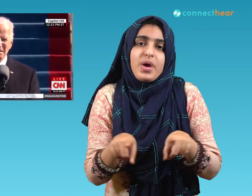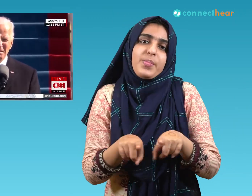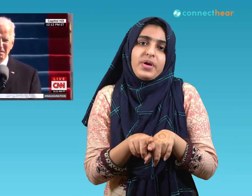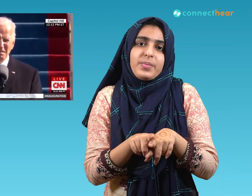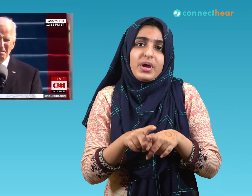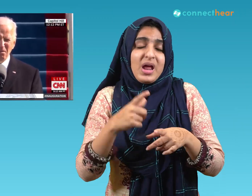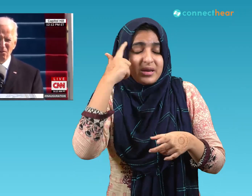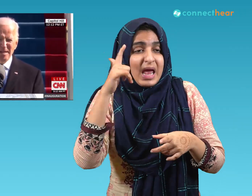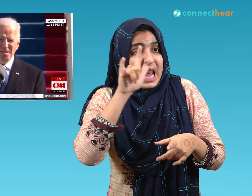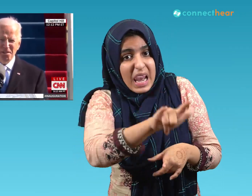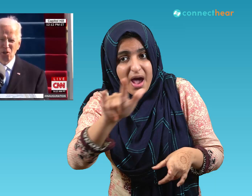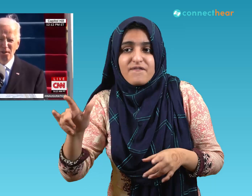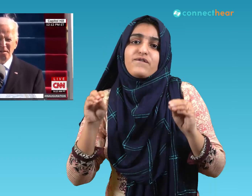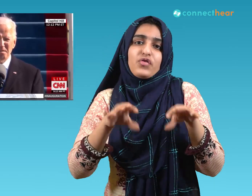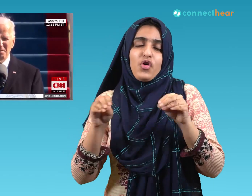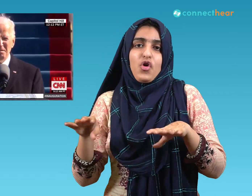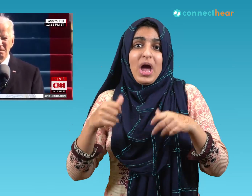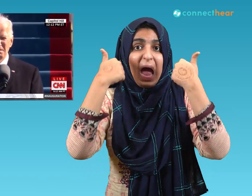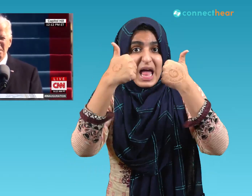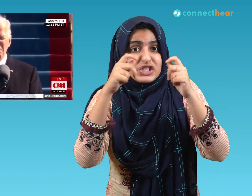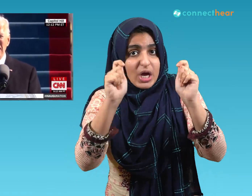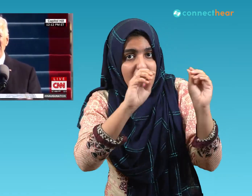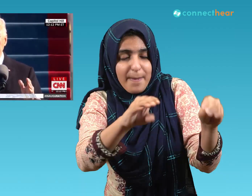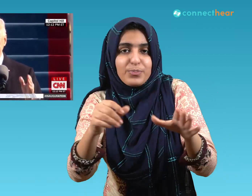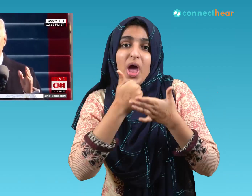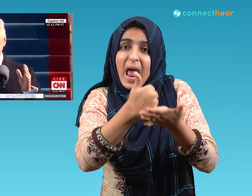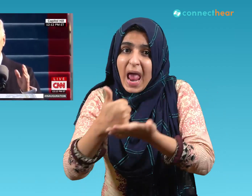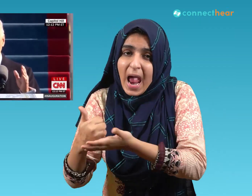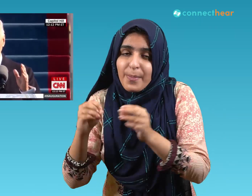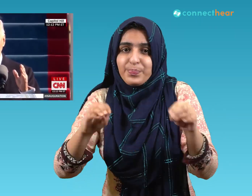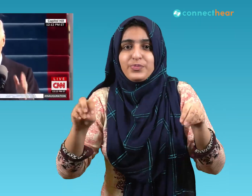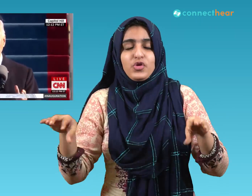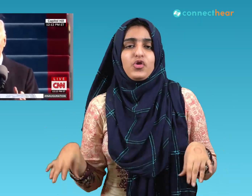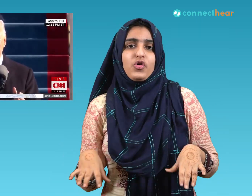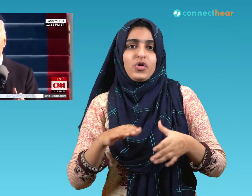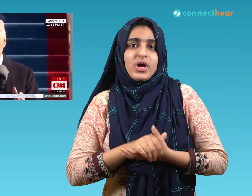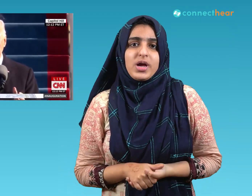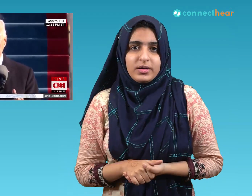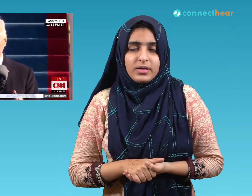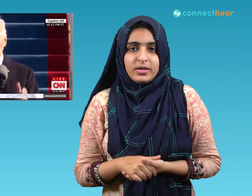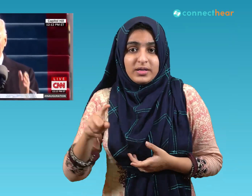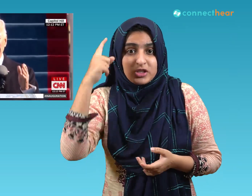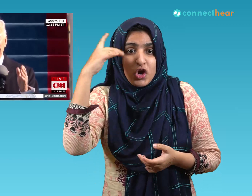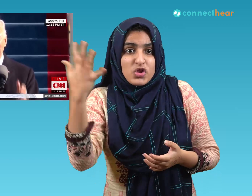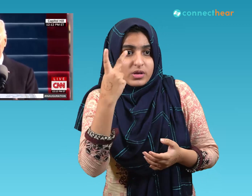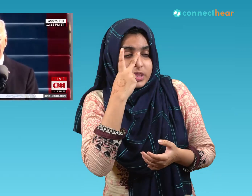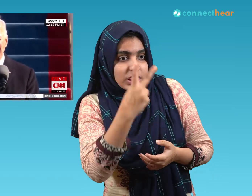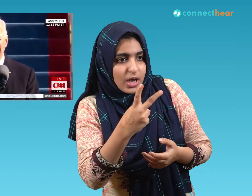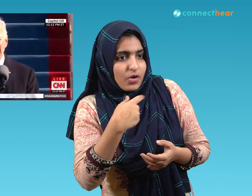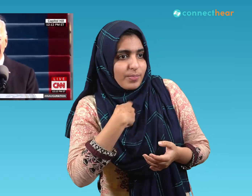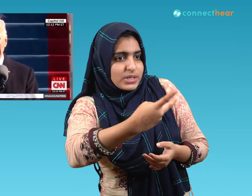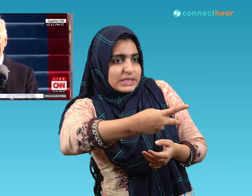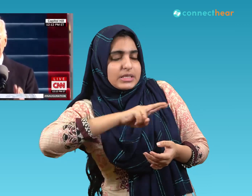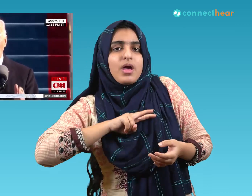healing, greatness and goodness. May this be the story that guides us, the story that inspires